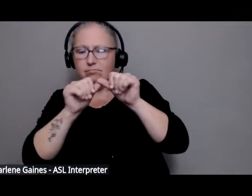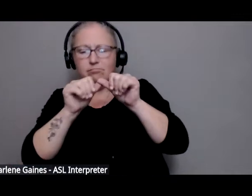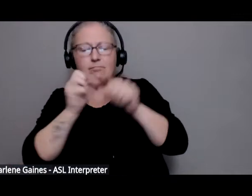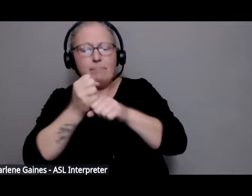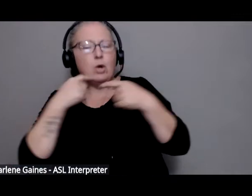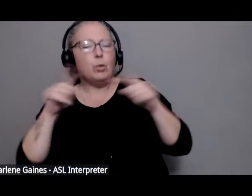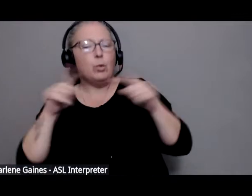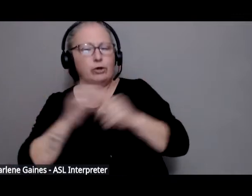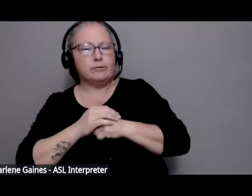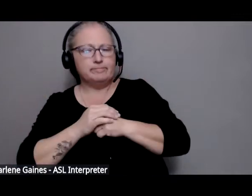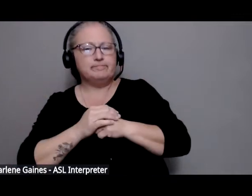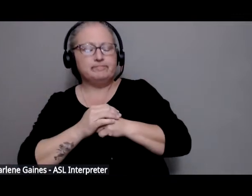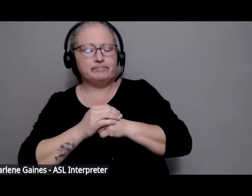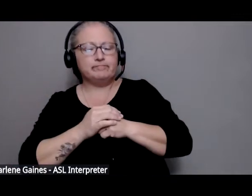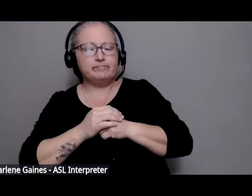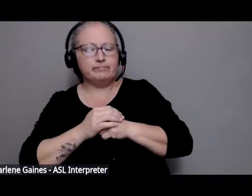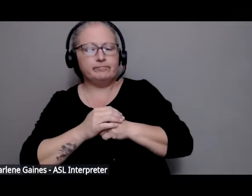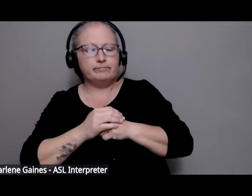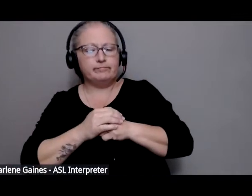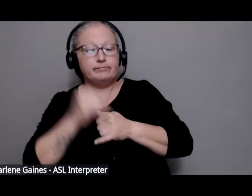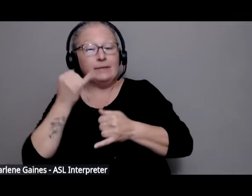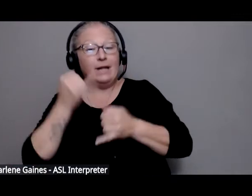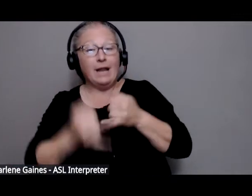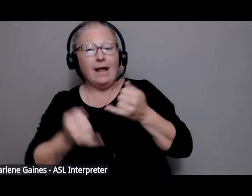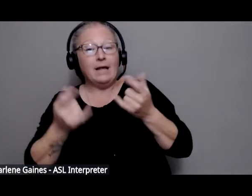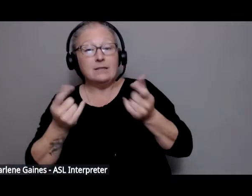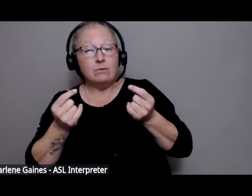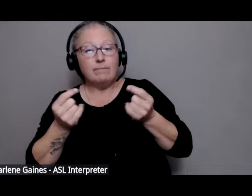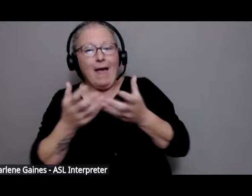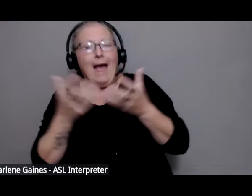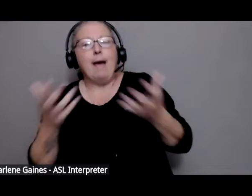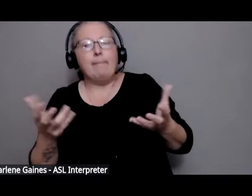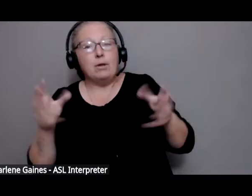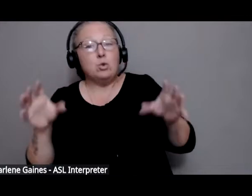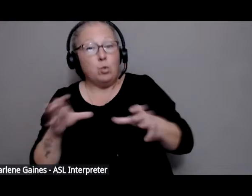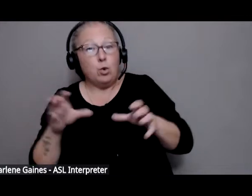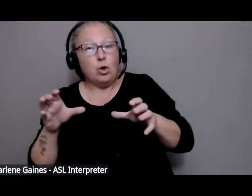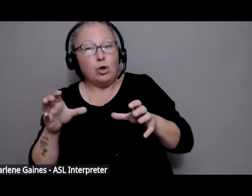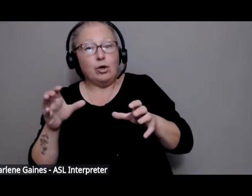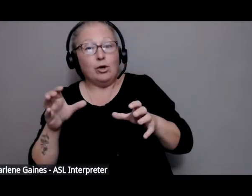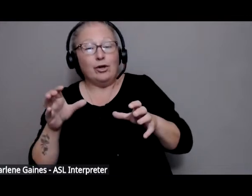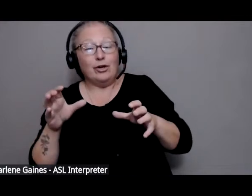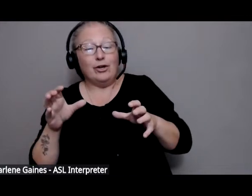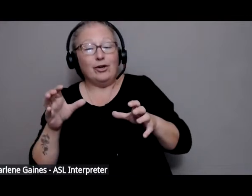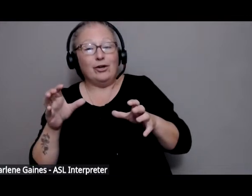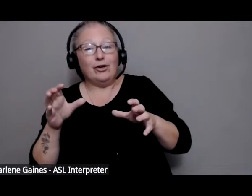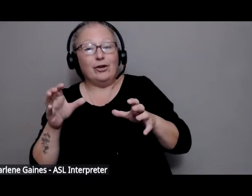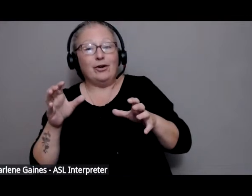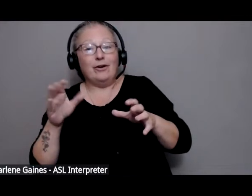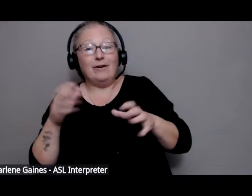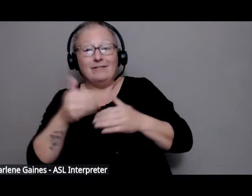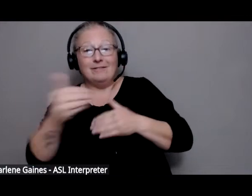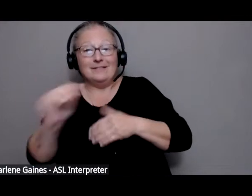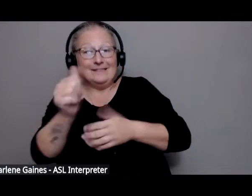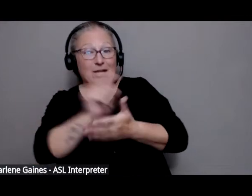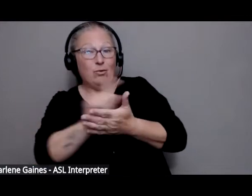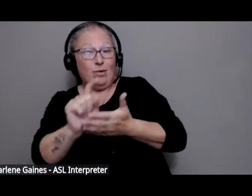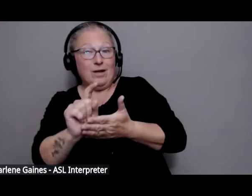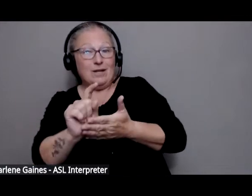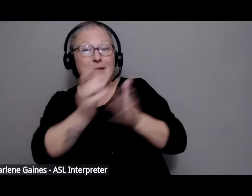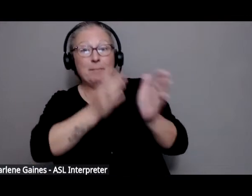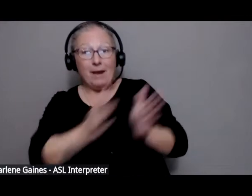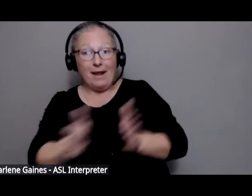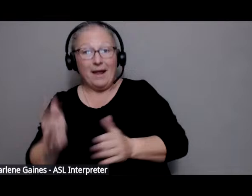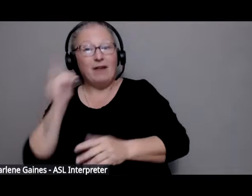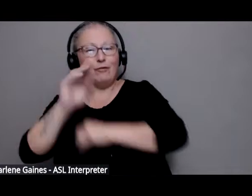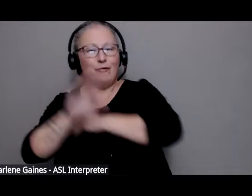Lastly, not leastly, is how much work we have in the next 10 weeks to plan for the fall of